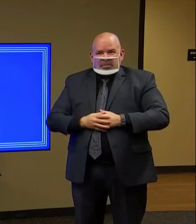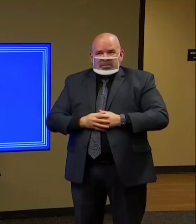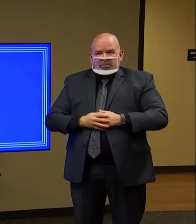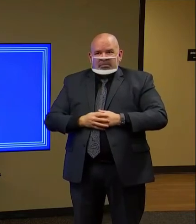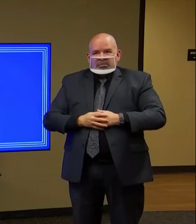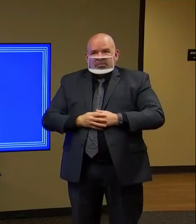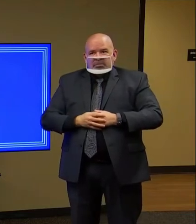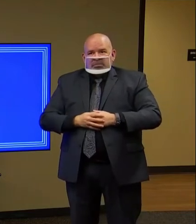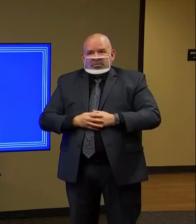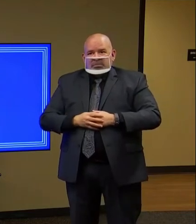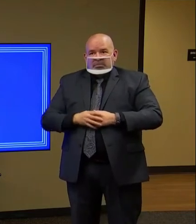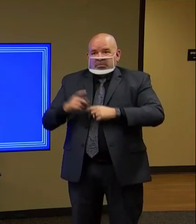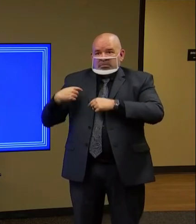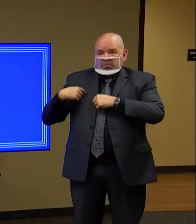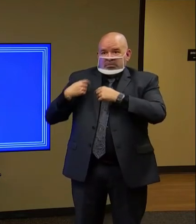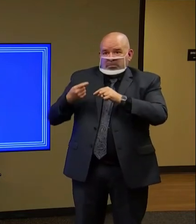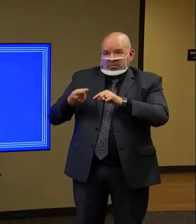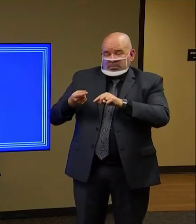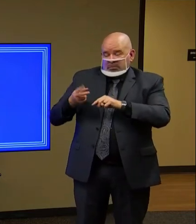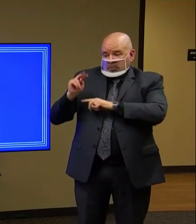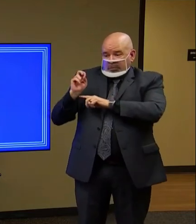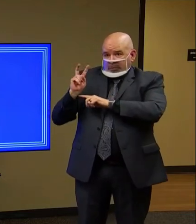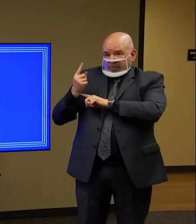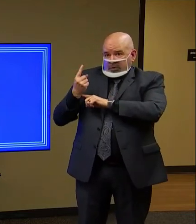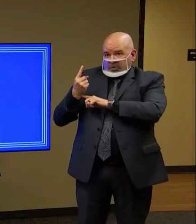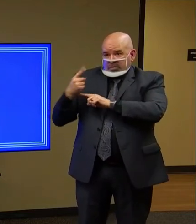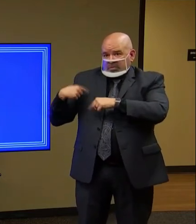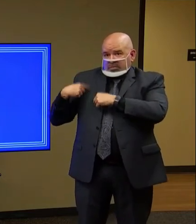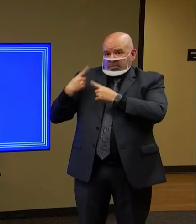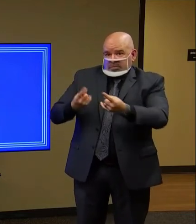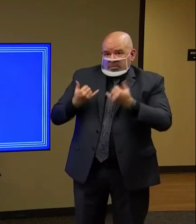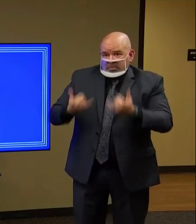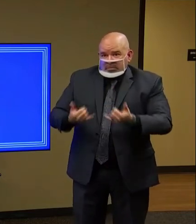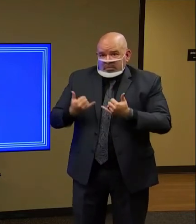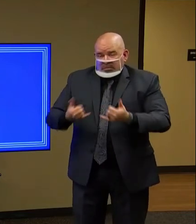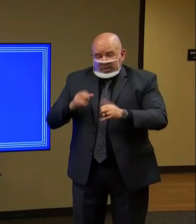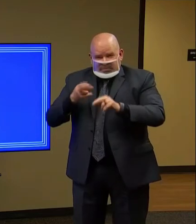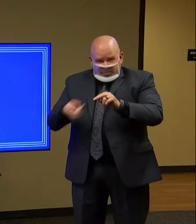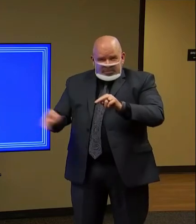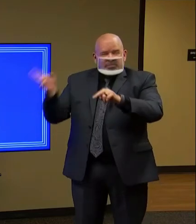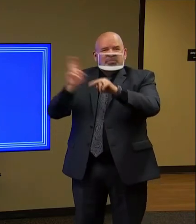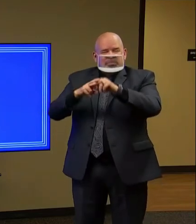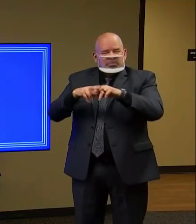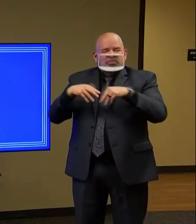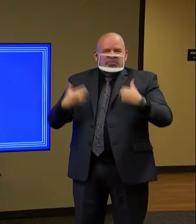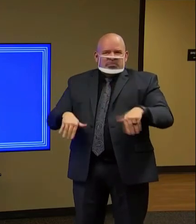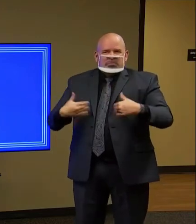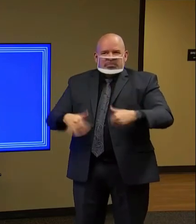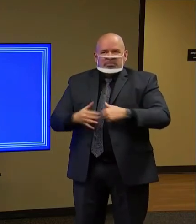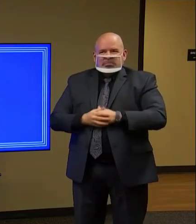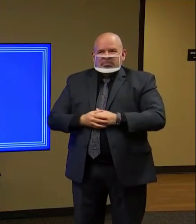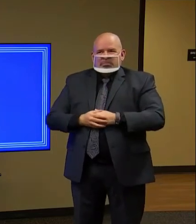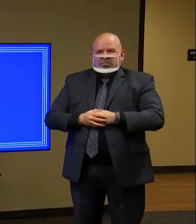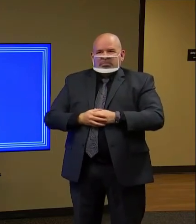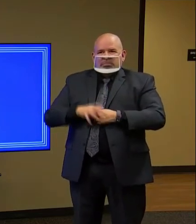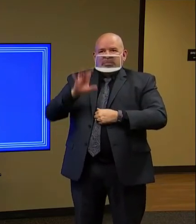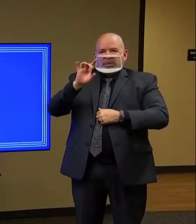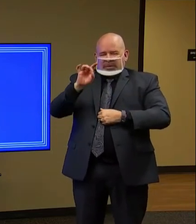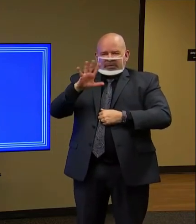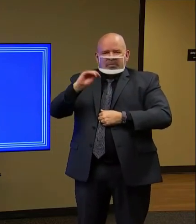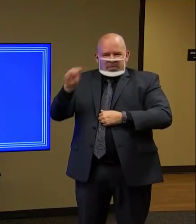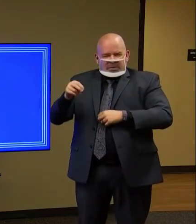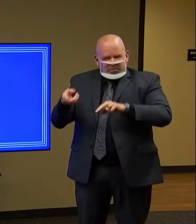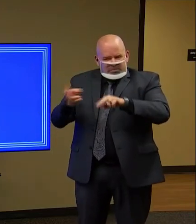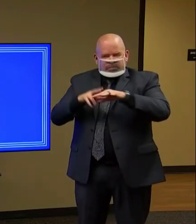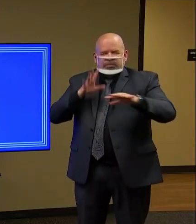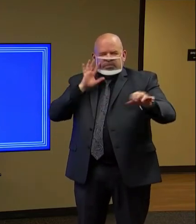85% since November 1. Okay, for instance, Collin and Denton counties have each reported more